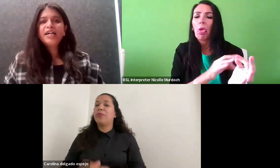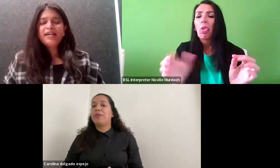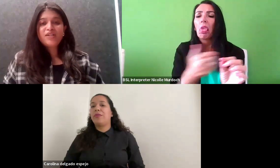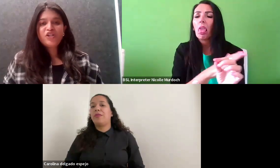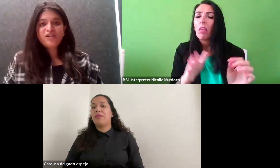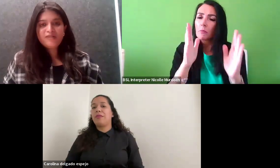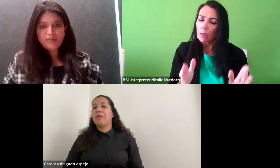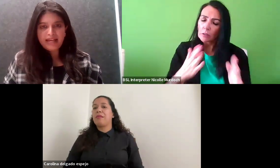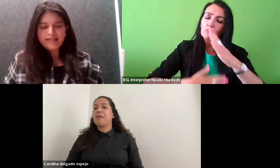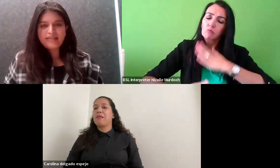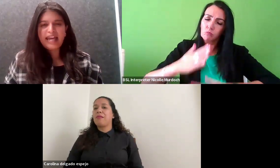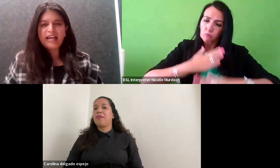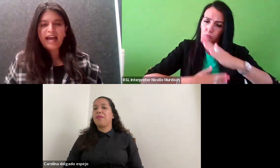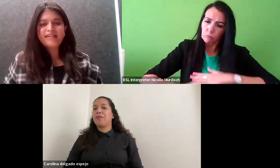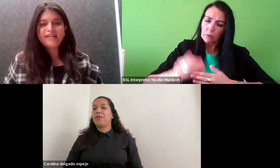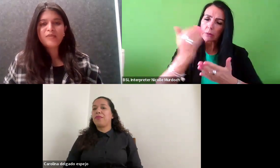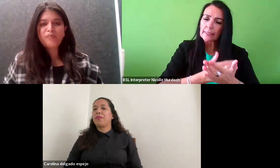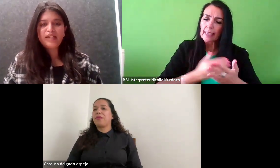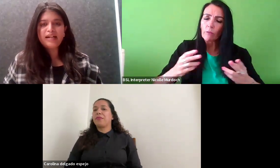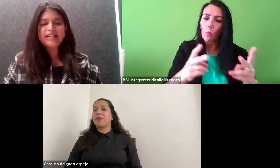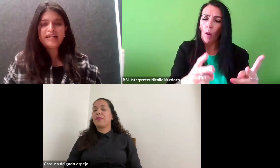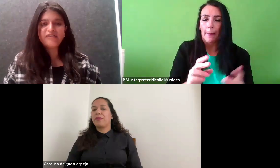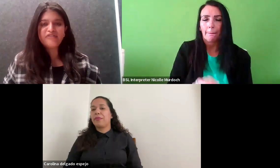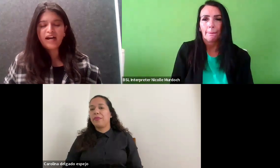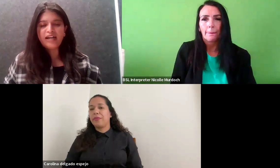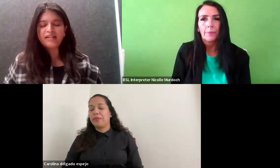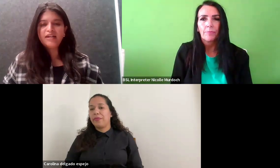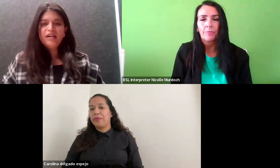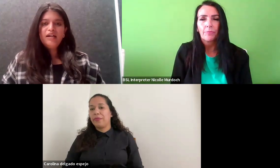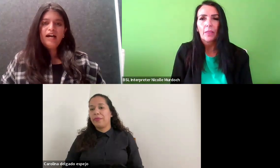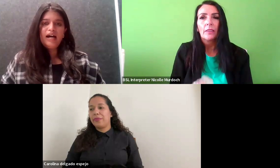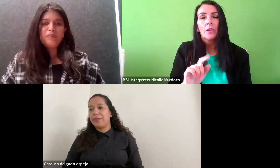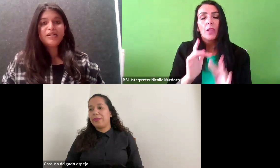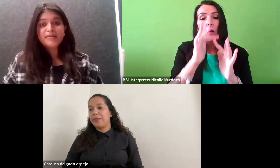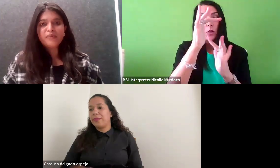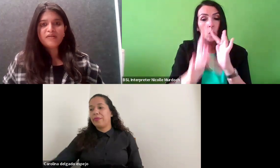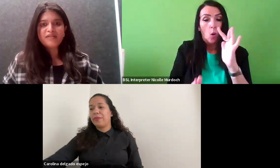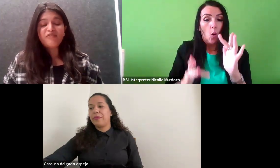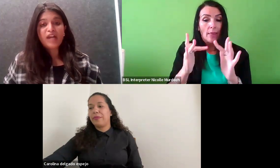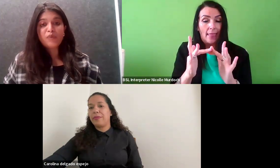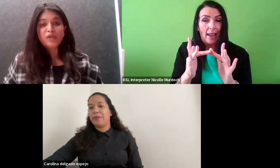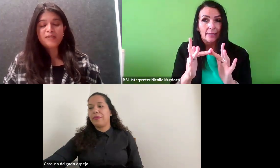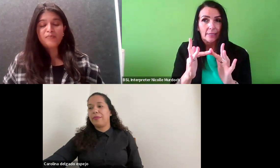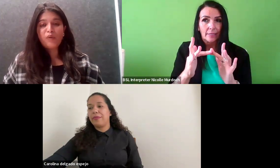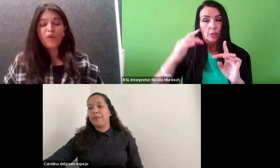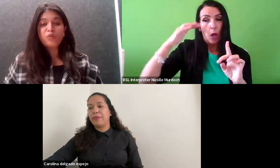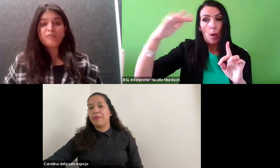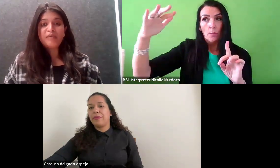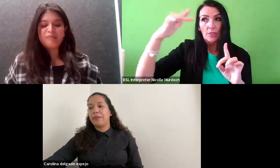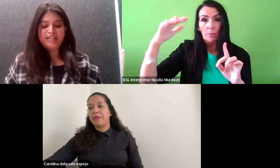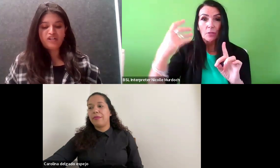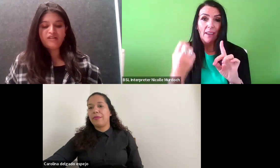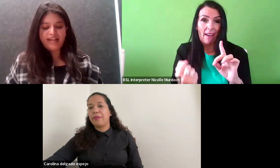Now, in the digital space, there hasn't yet been clearly defined principles and frameworks by what